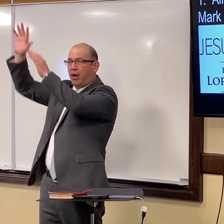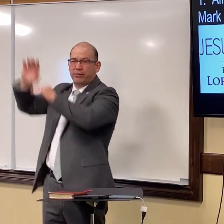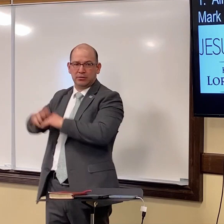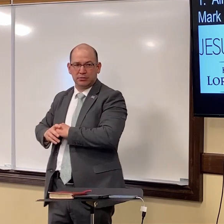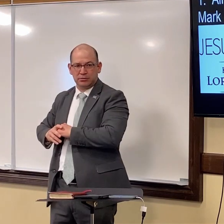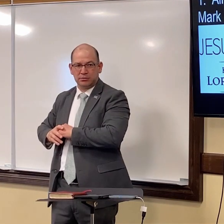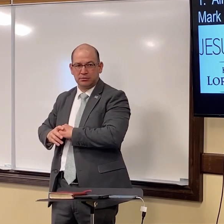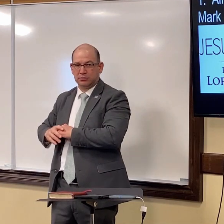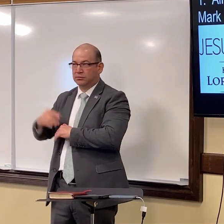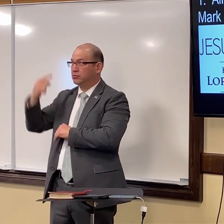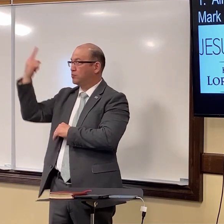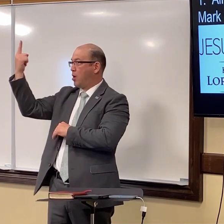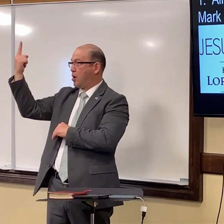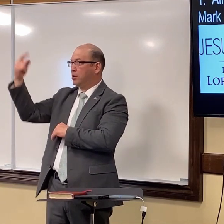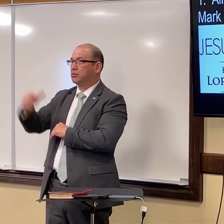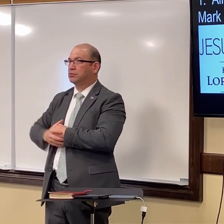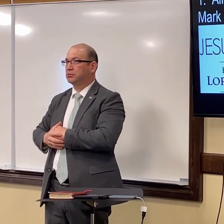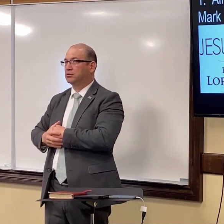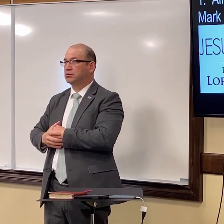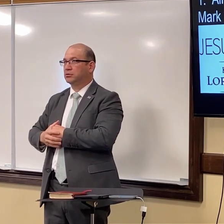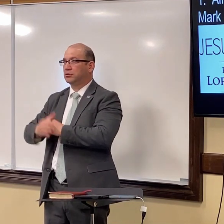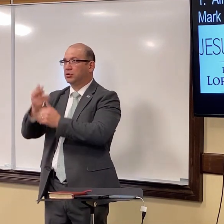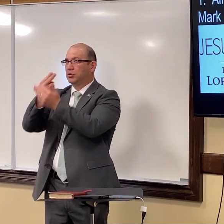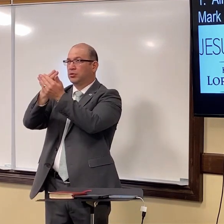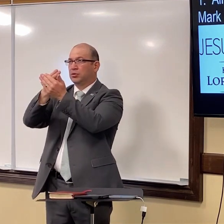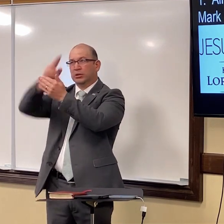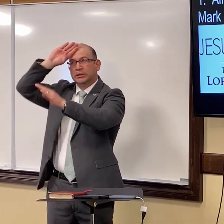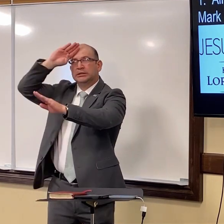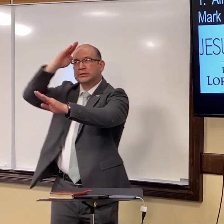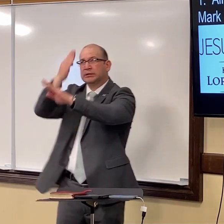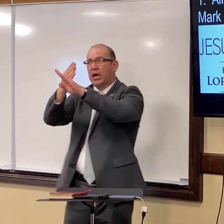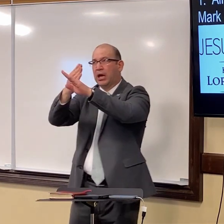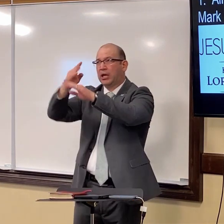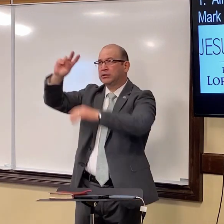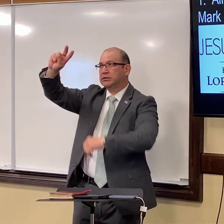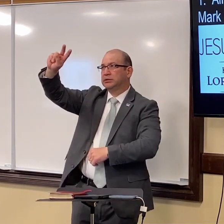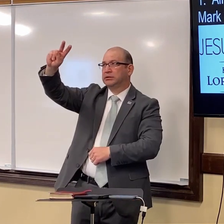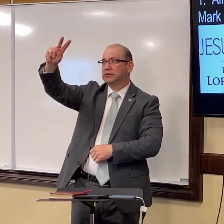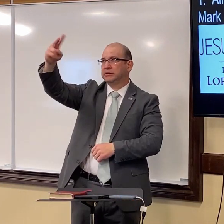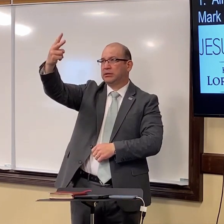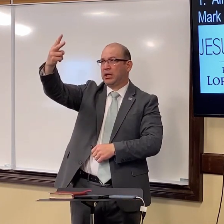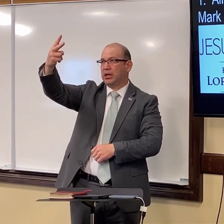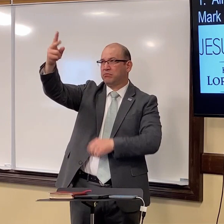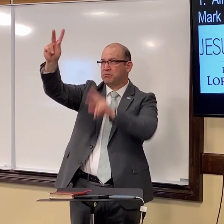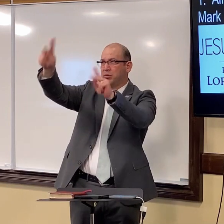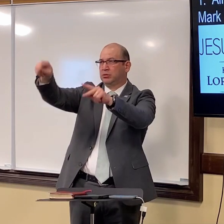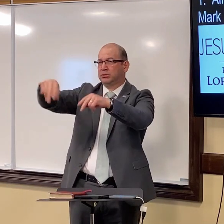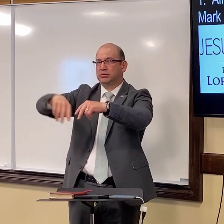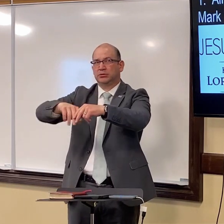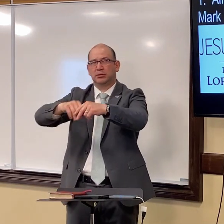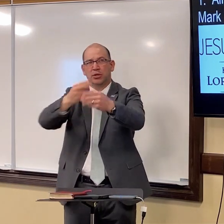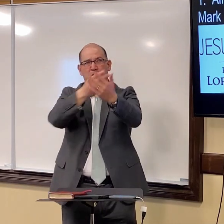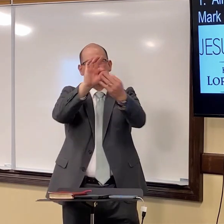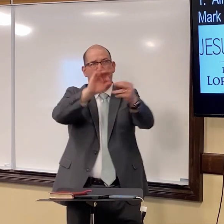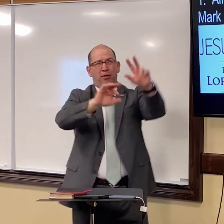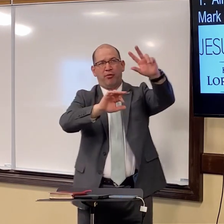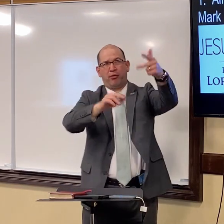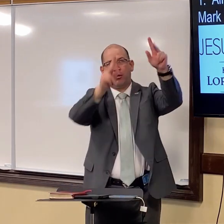we're speaking of God, we're talking of the Heavenly Father. And God is God the Father, God the Son, and God the